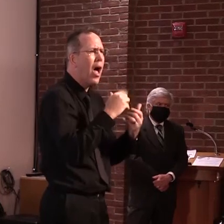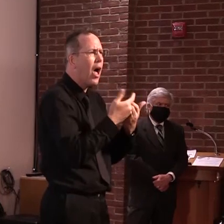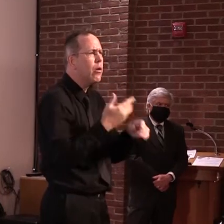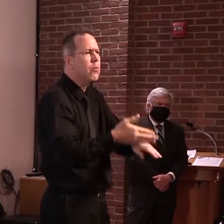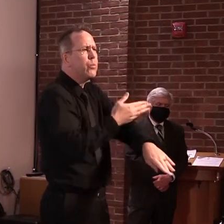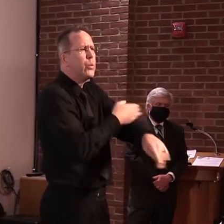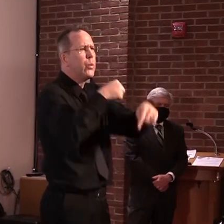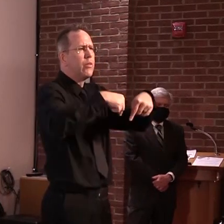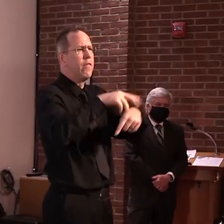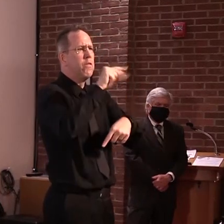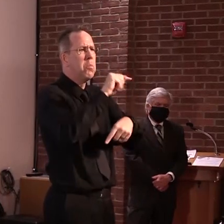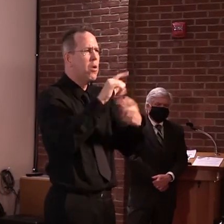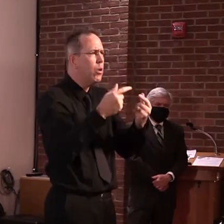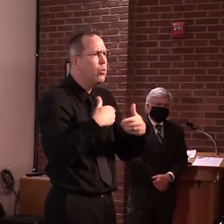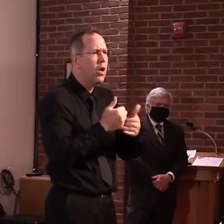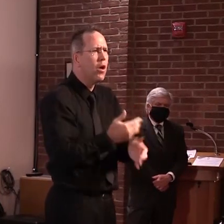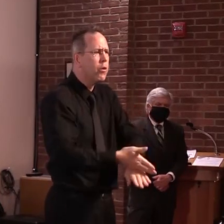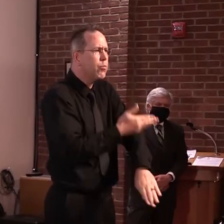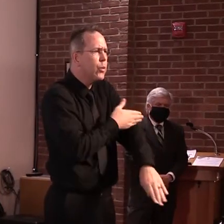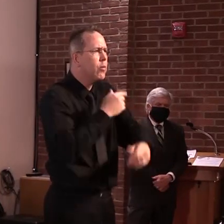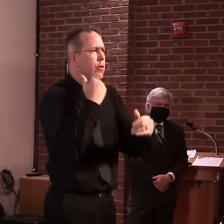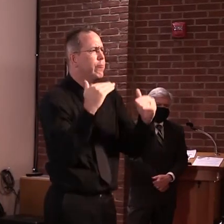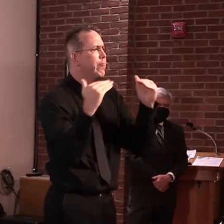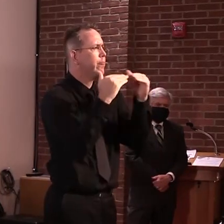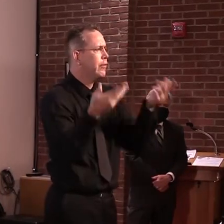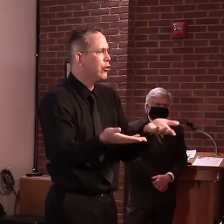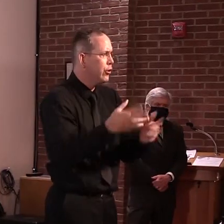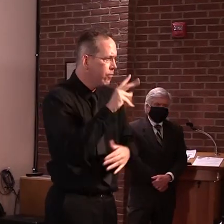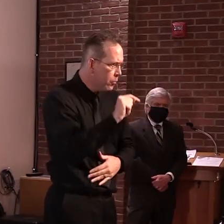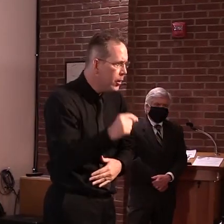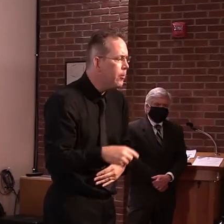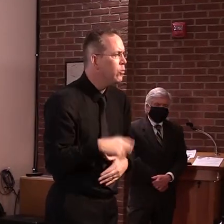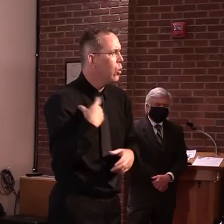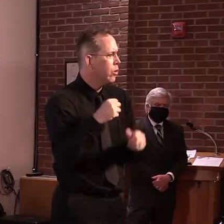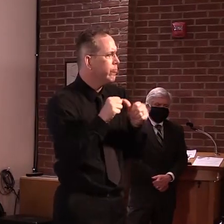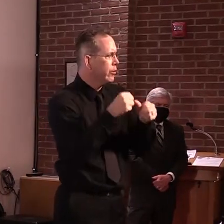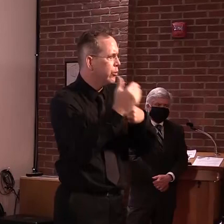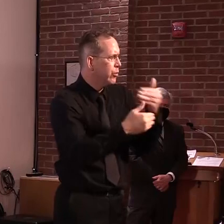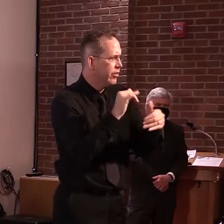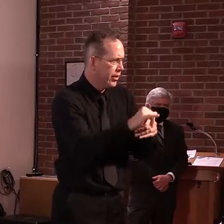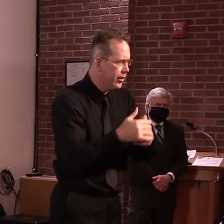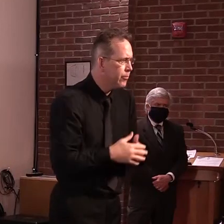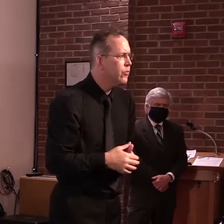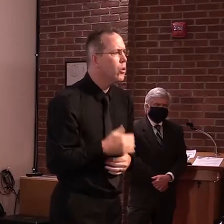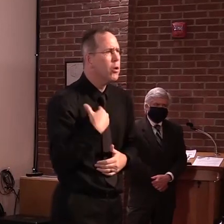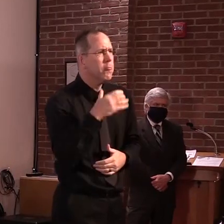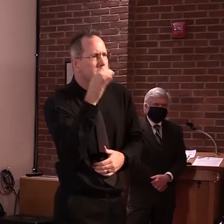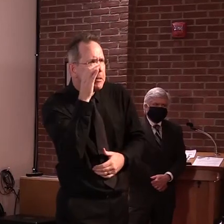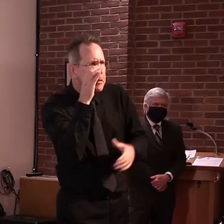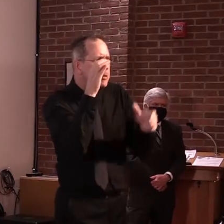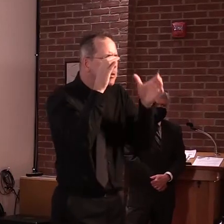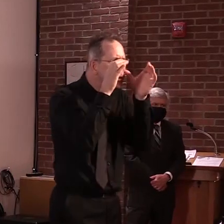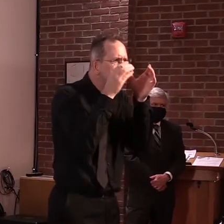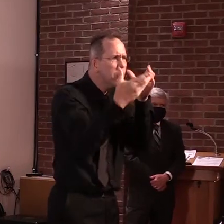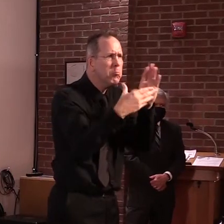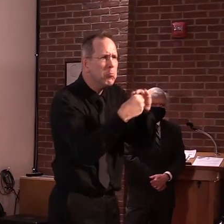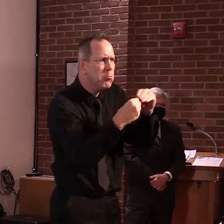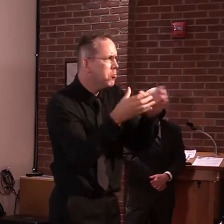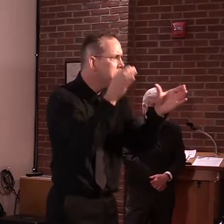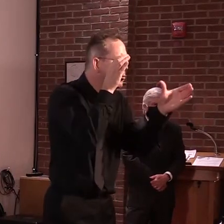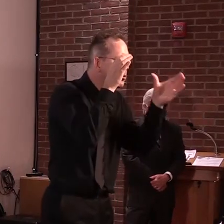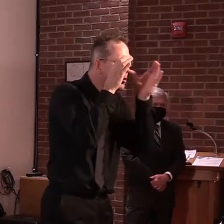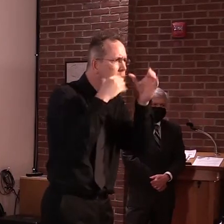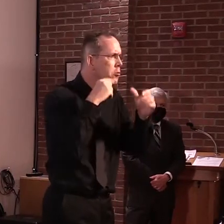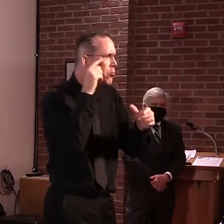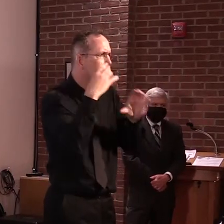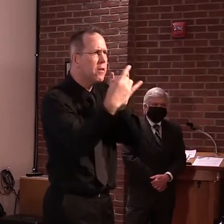is, we need to make this an ongoing effort. We need to listen and learn, educate each other, and put real action behind